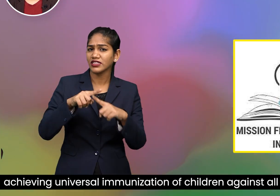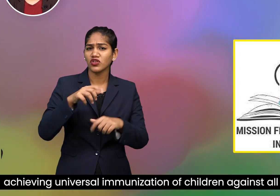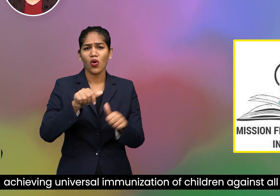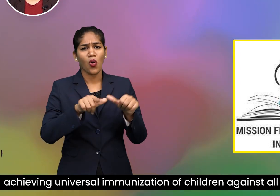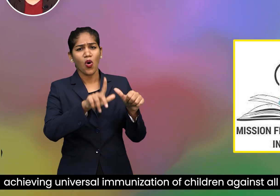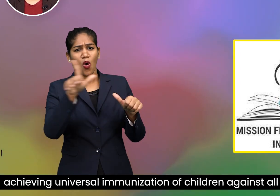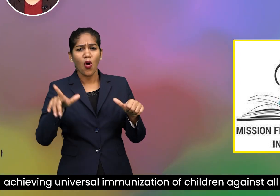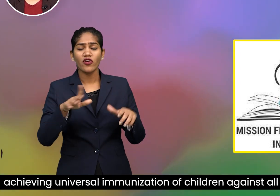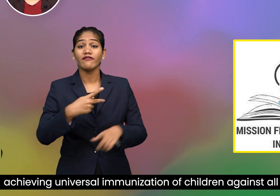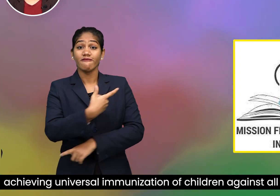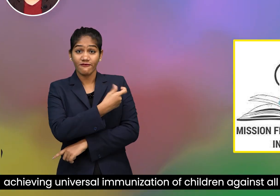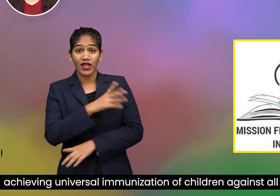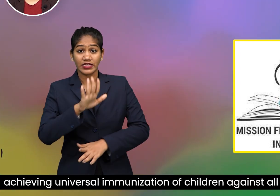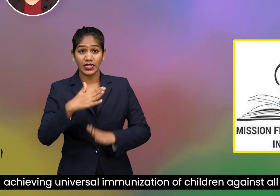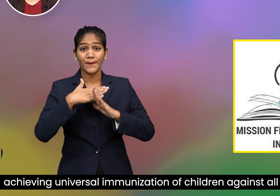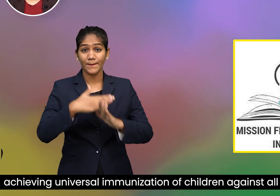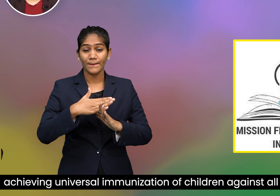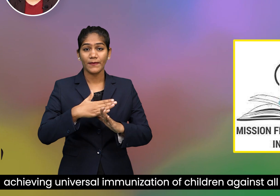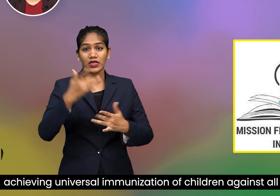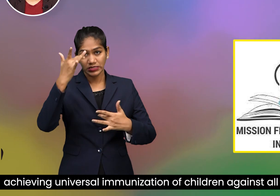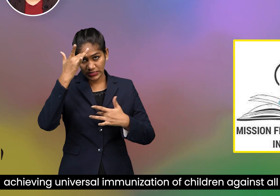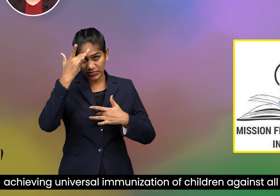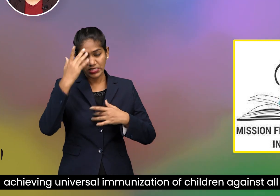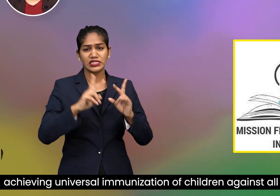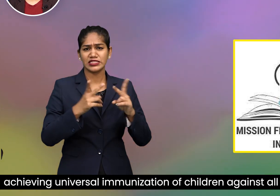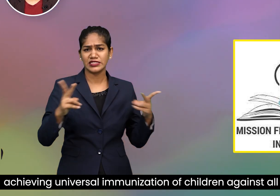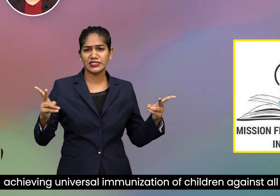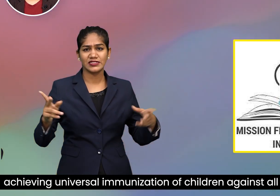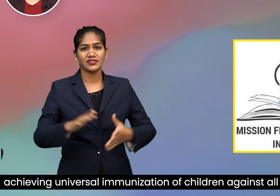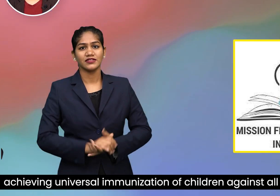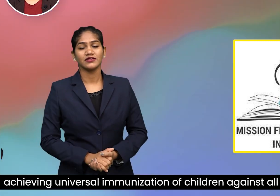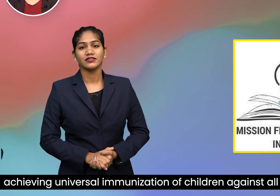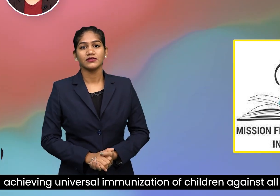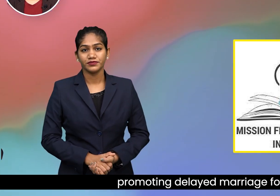against all vaccine preventable diseases,